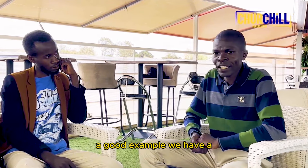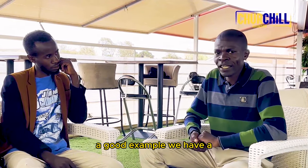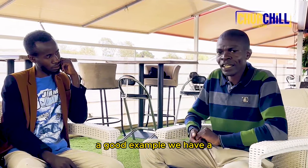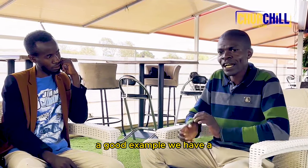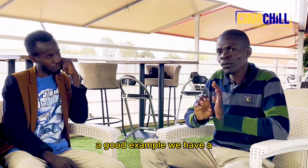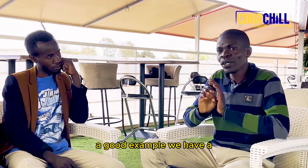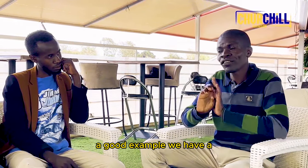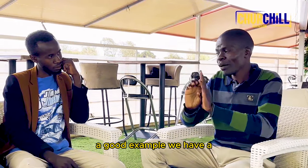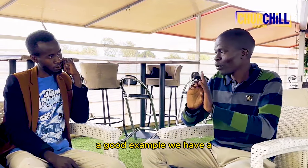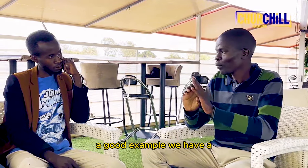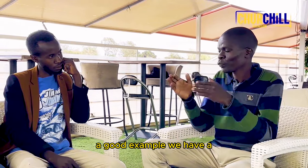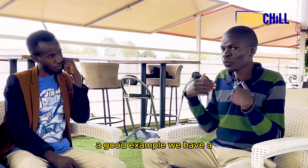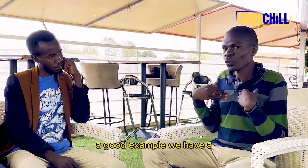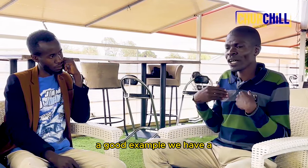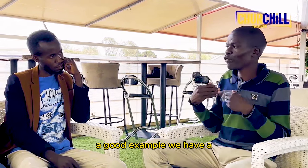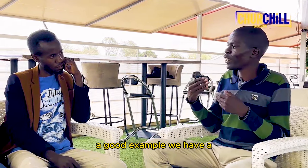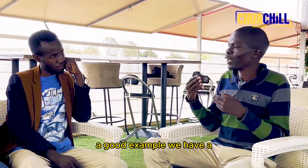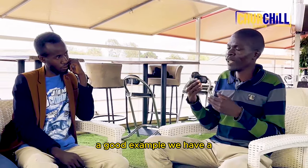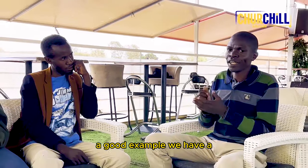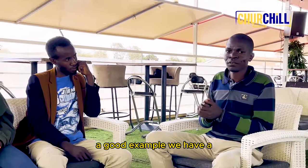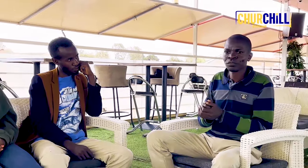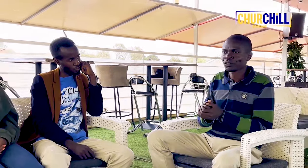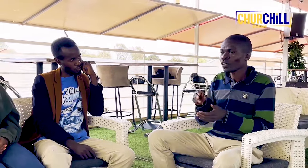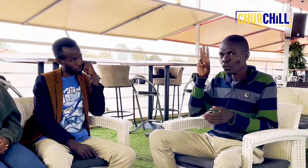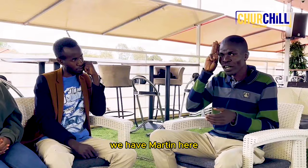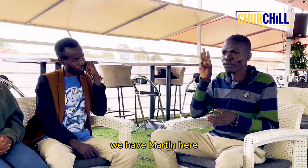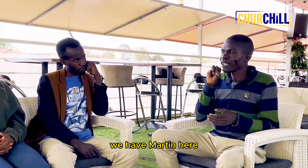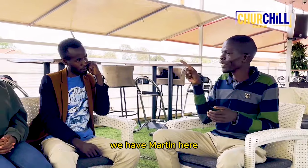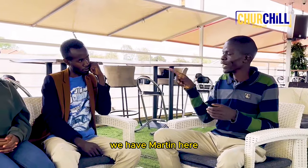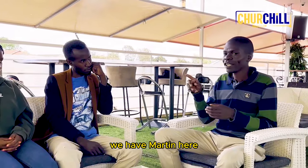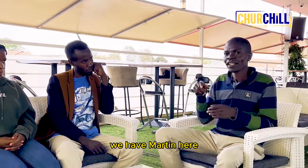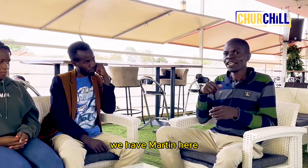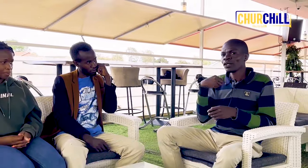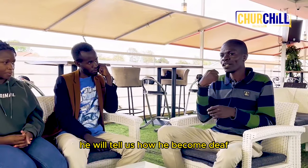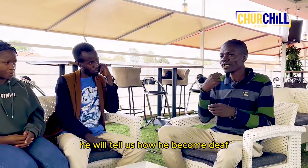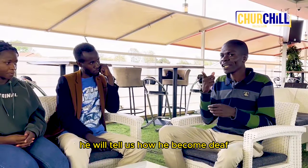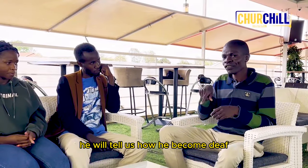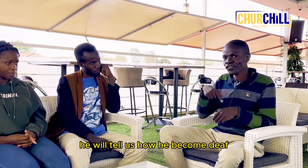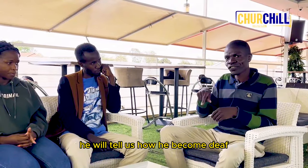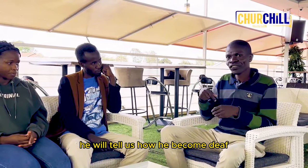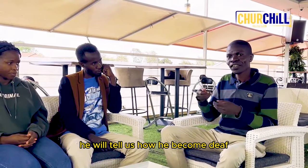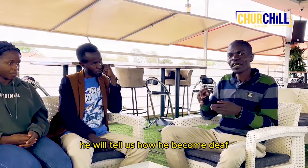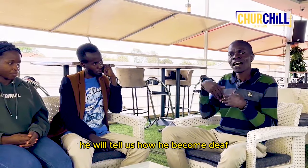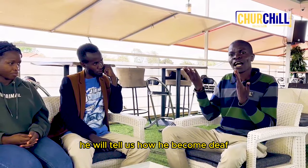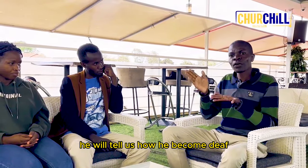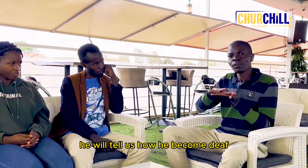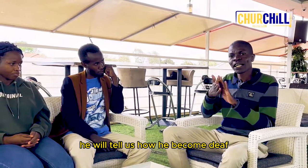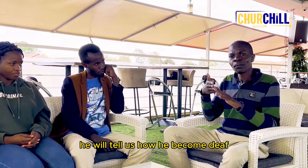A good example, we have Martin here. He will tell us how he become